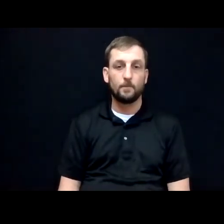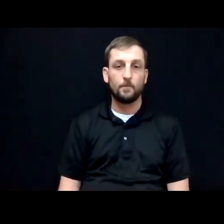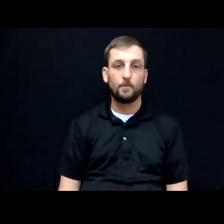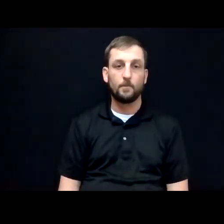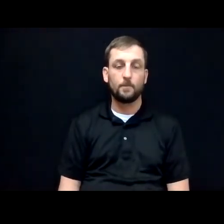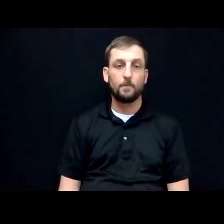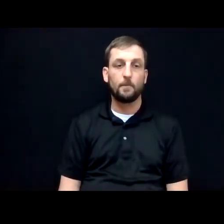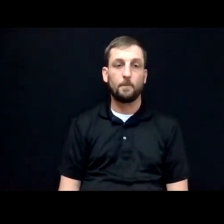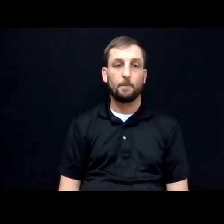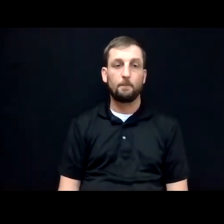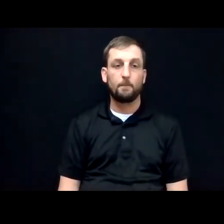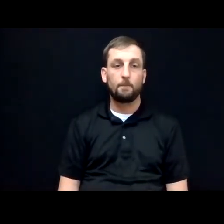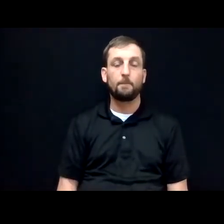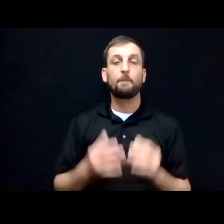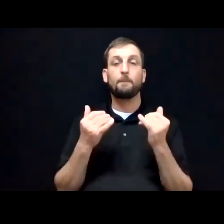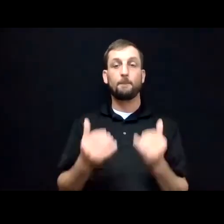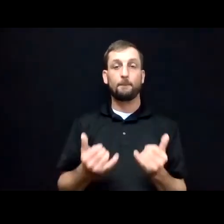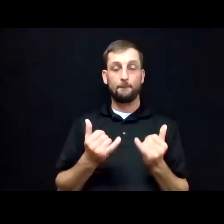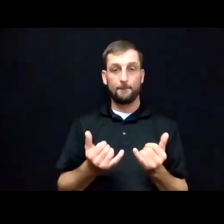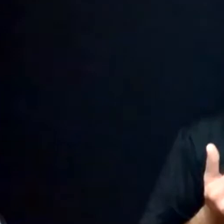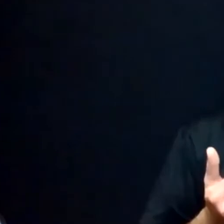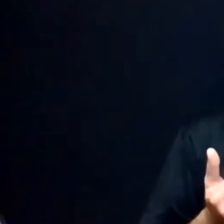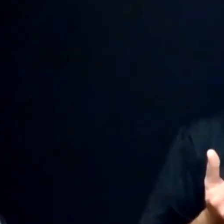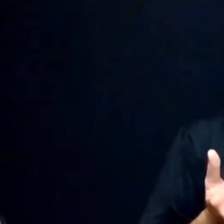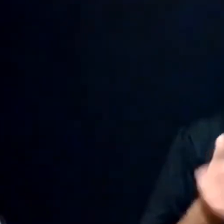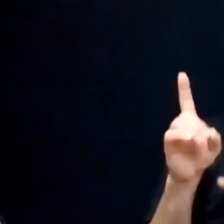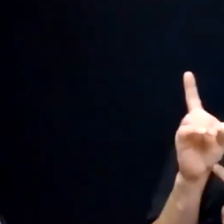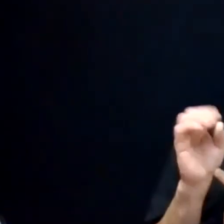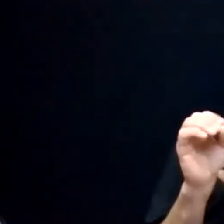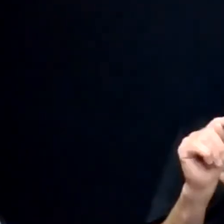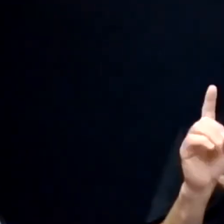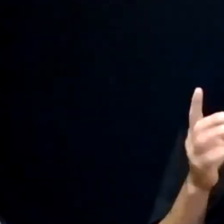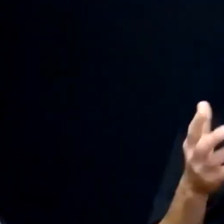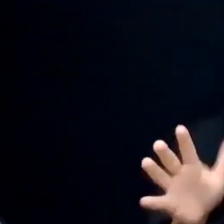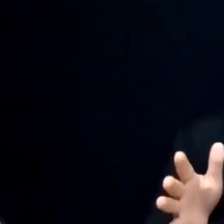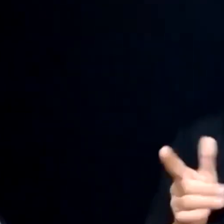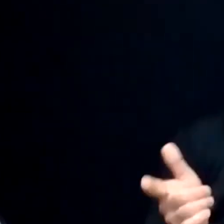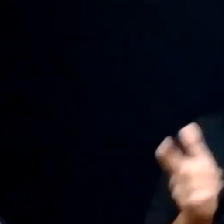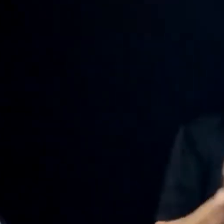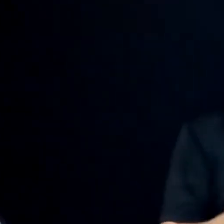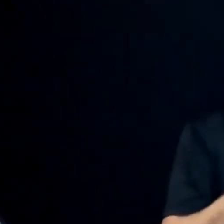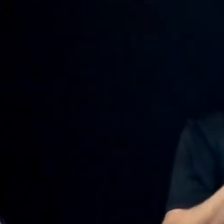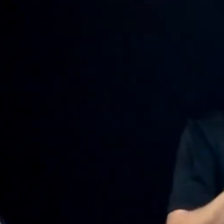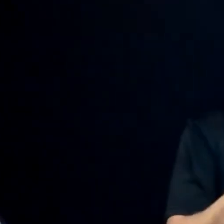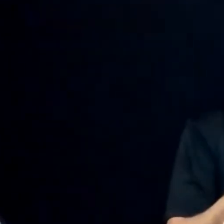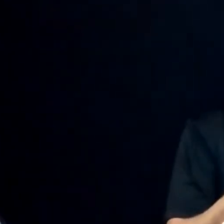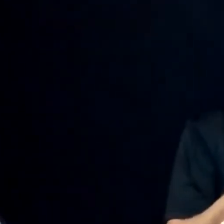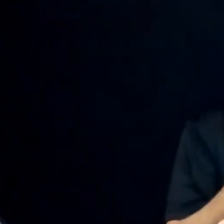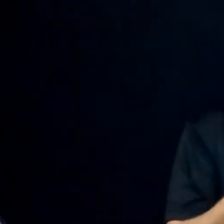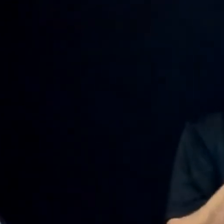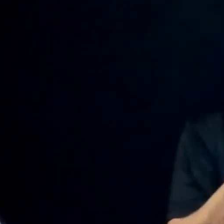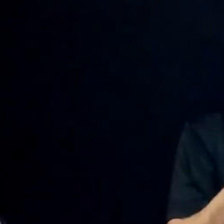great. Now that DOTD has presented, I'm going to ask Mr. Jonathan Bolen